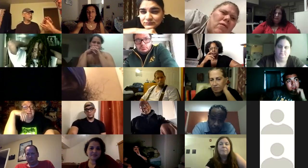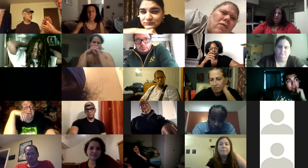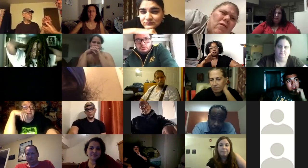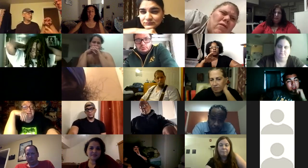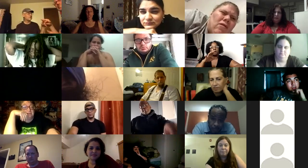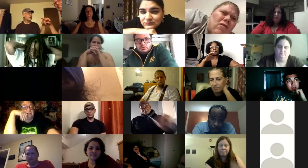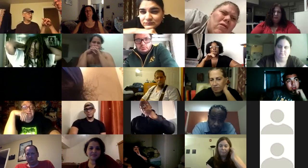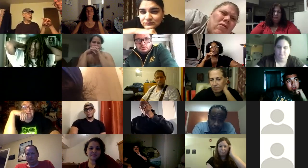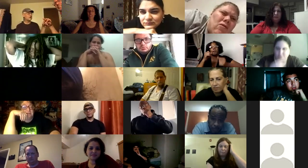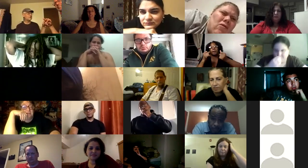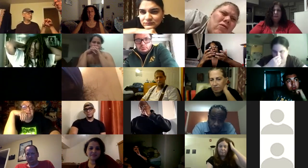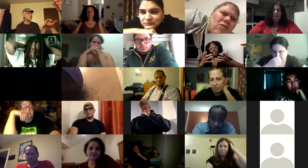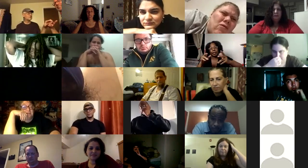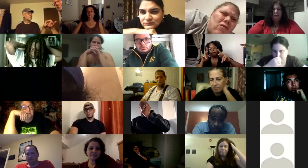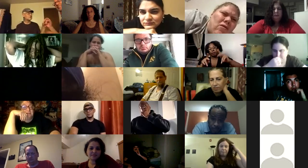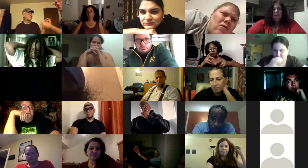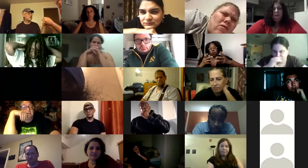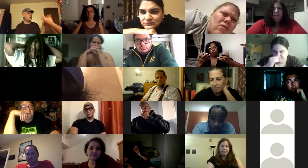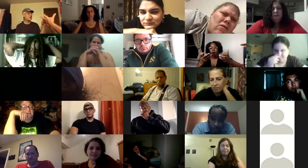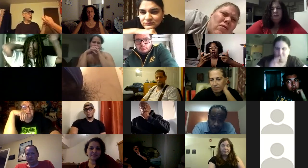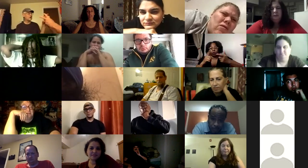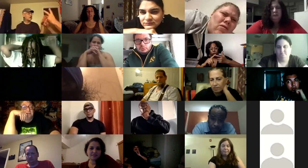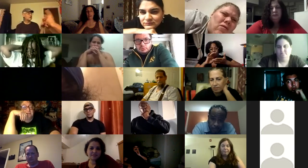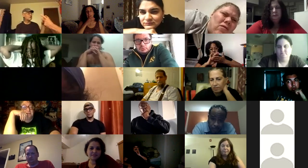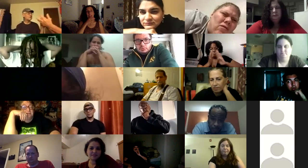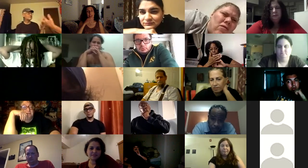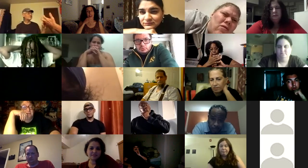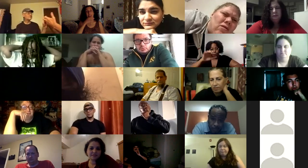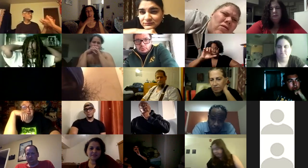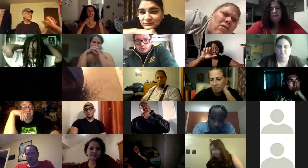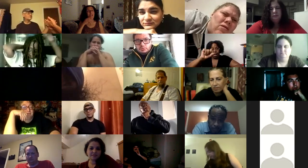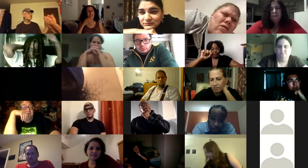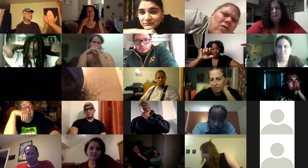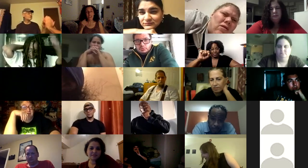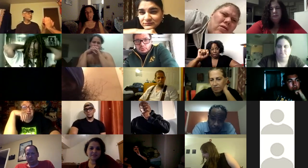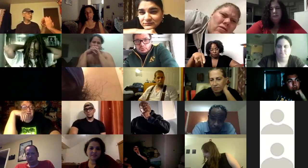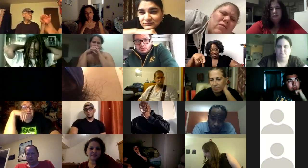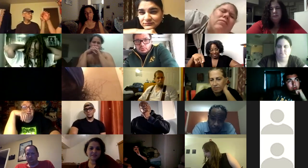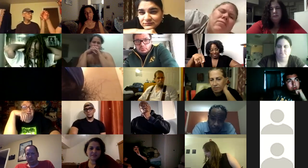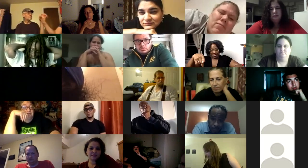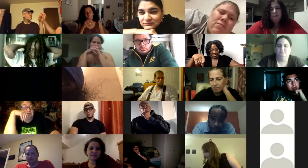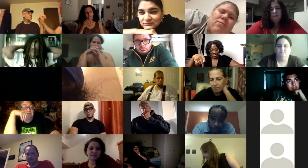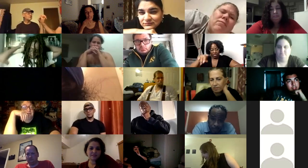bring attention to was how there's many people who want to become SSPs.